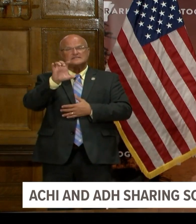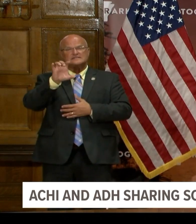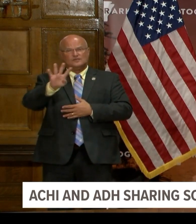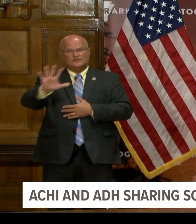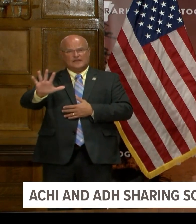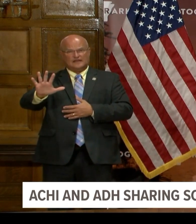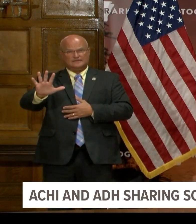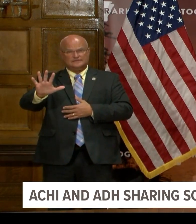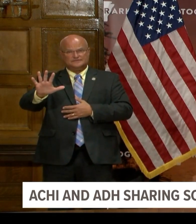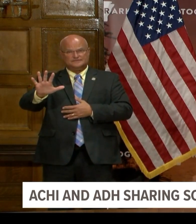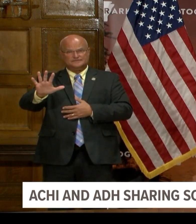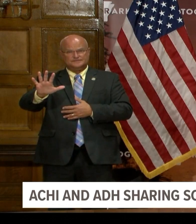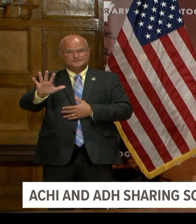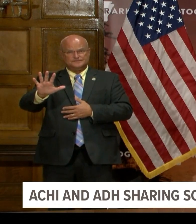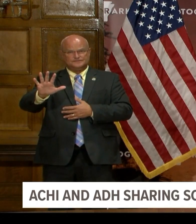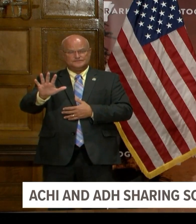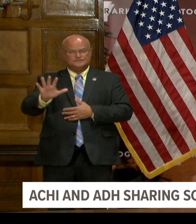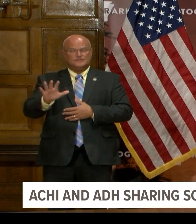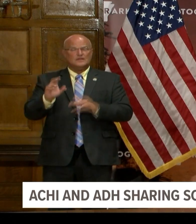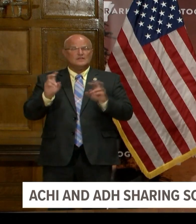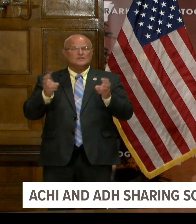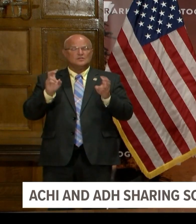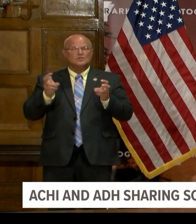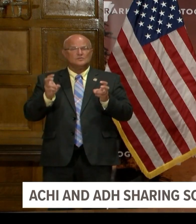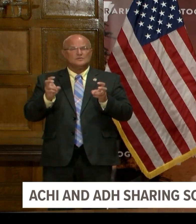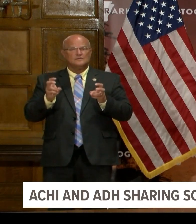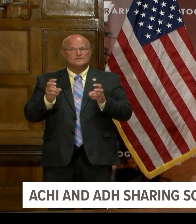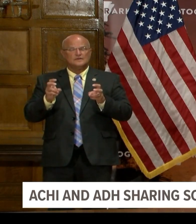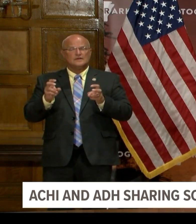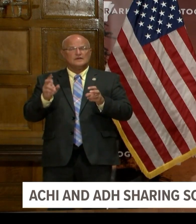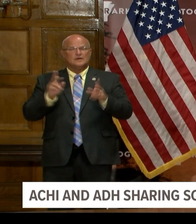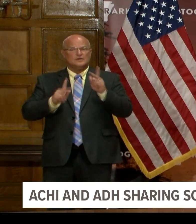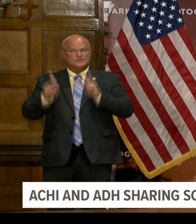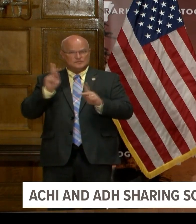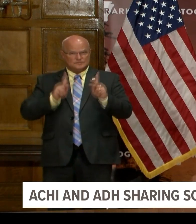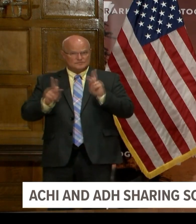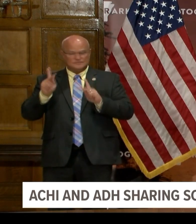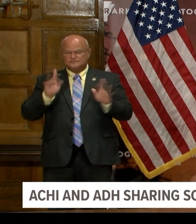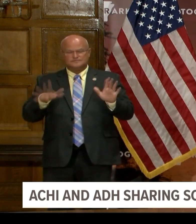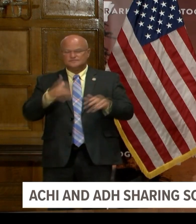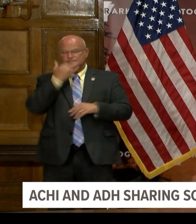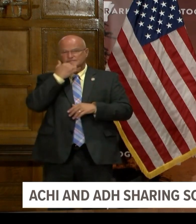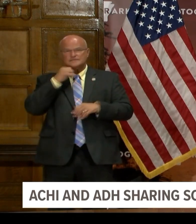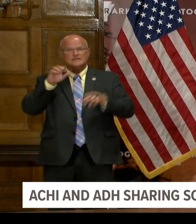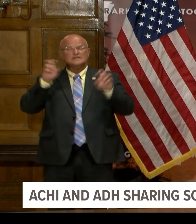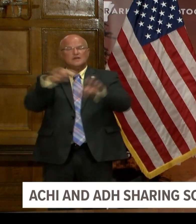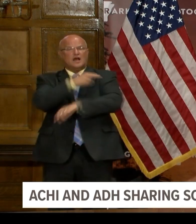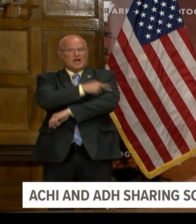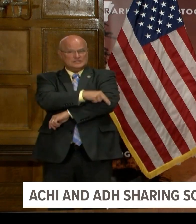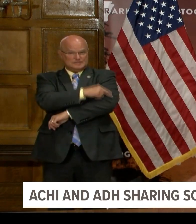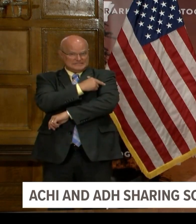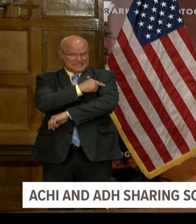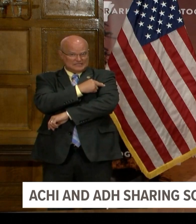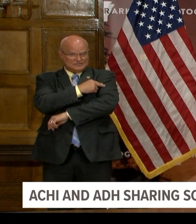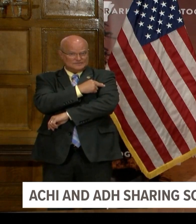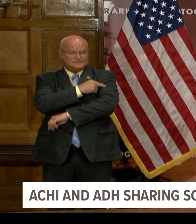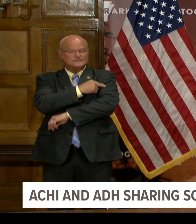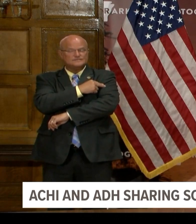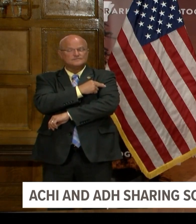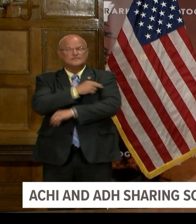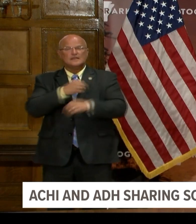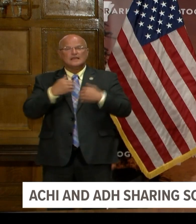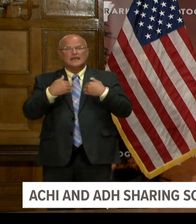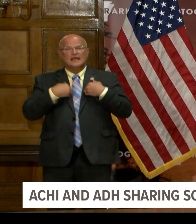58,745. In terms of population, in terms of hospitalizations, we